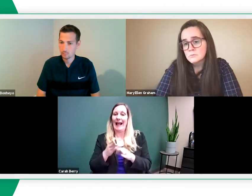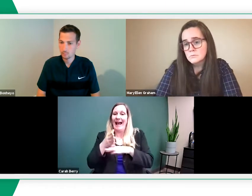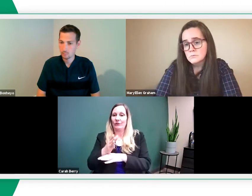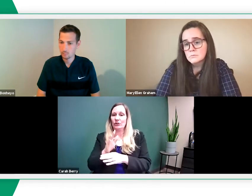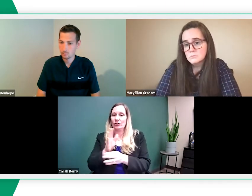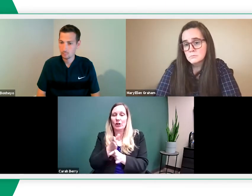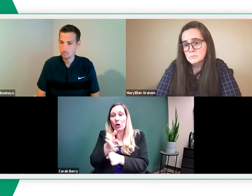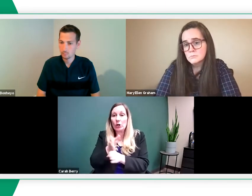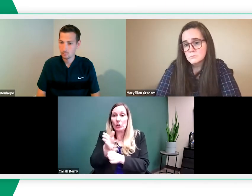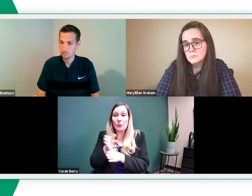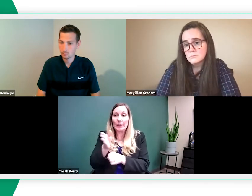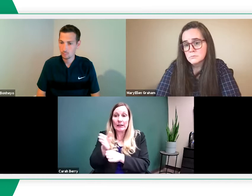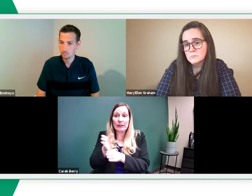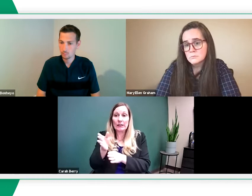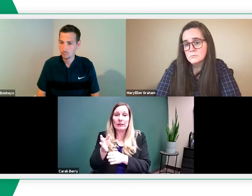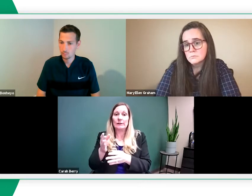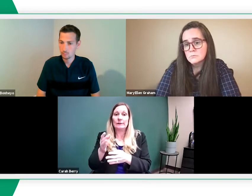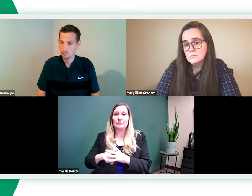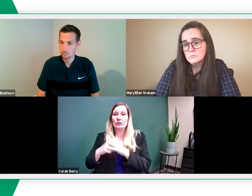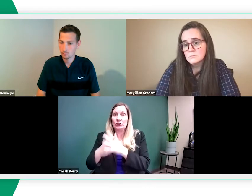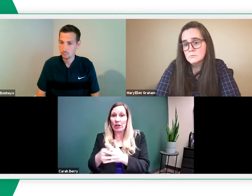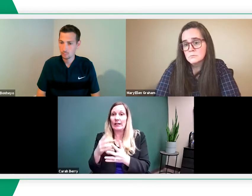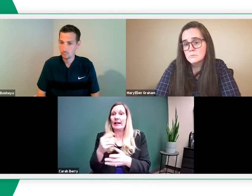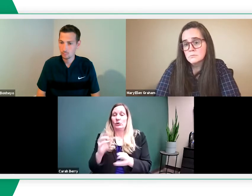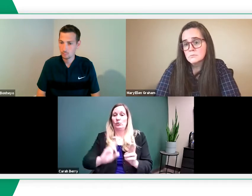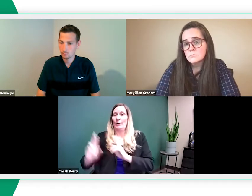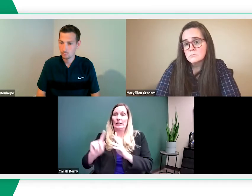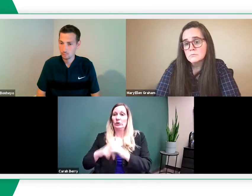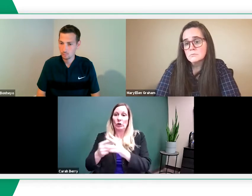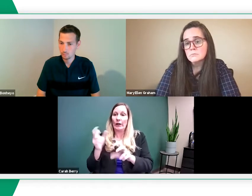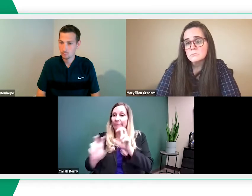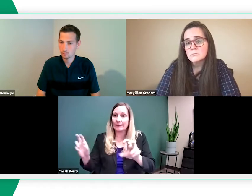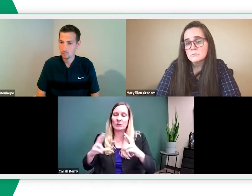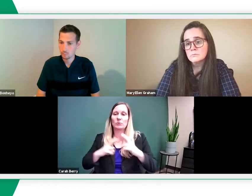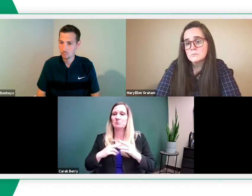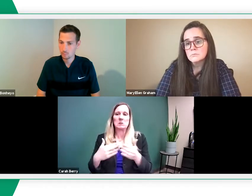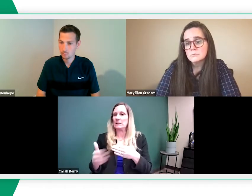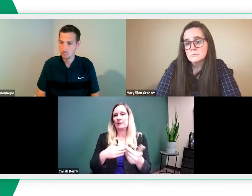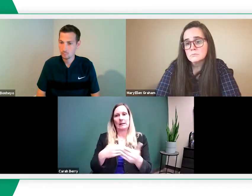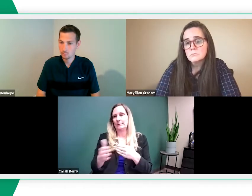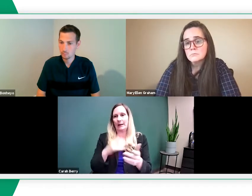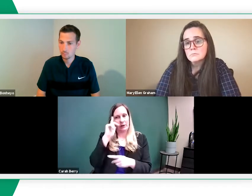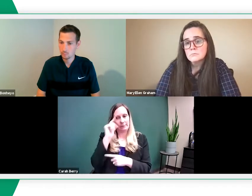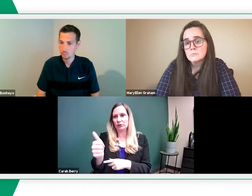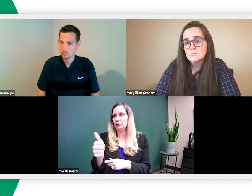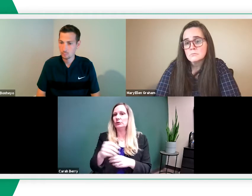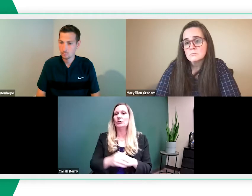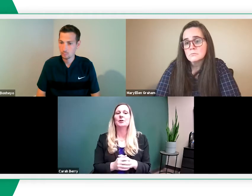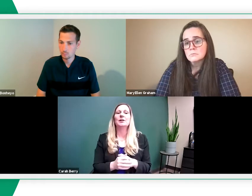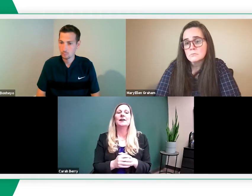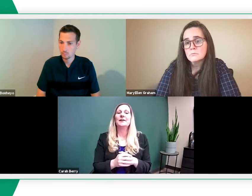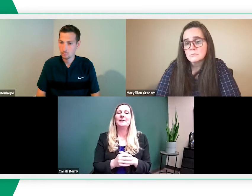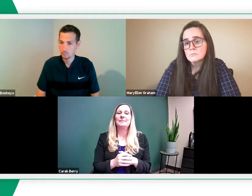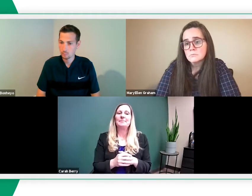to proceed with your wealth, how to start after you start your career, to get ready to start your investment for your